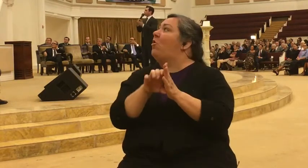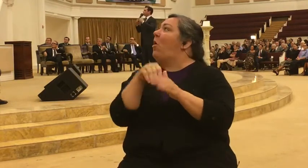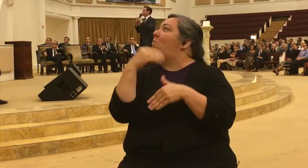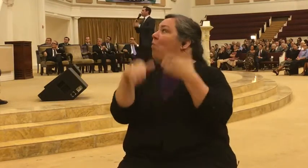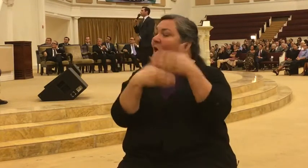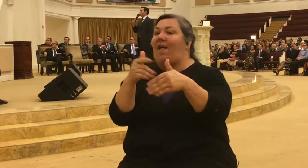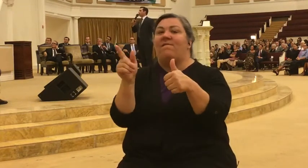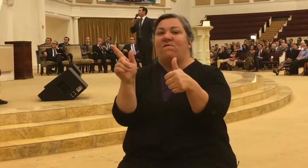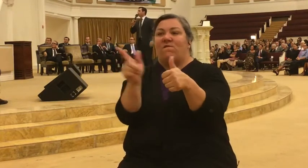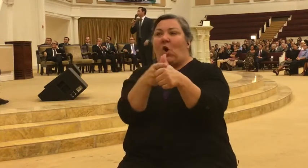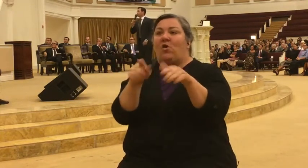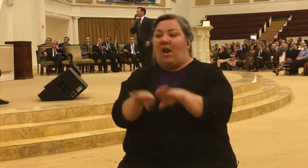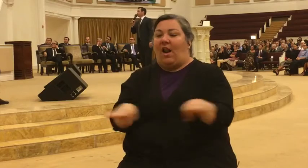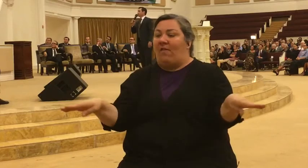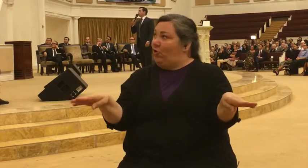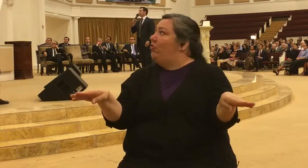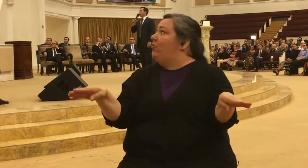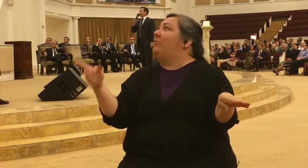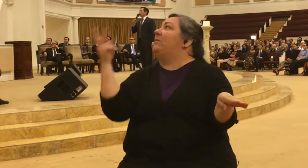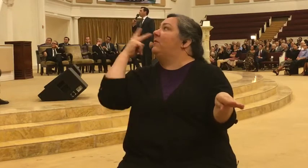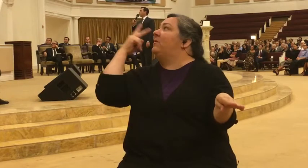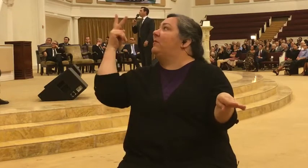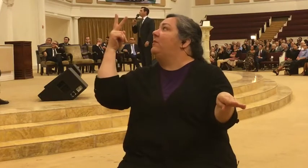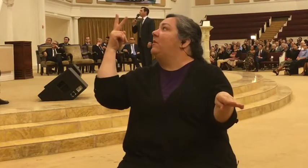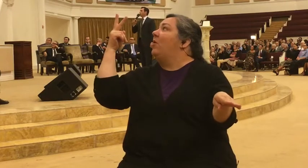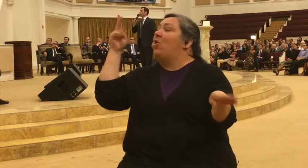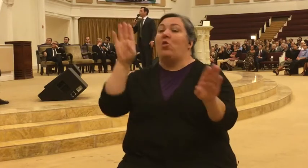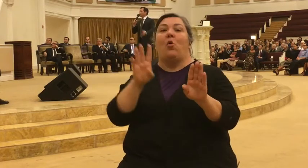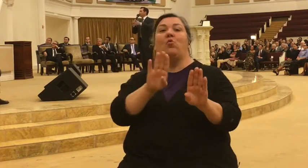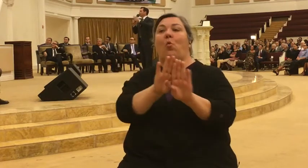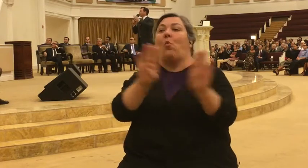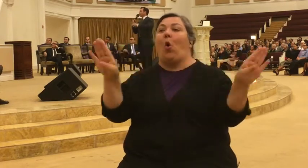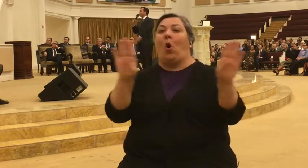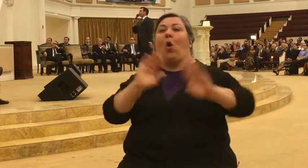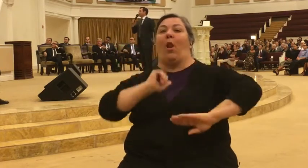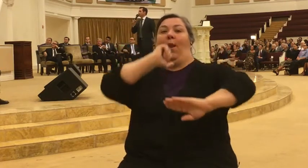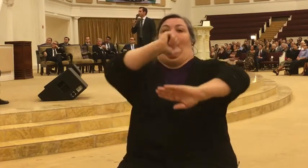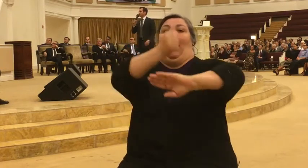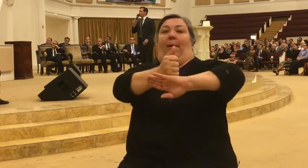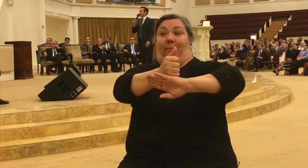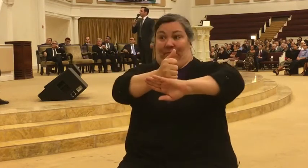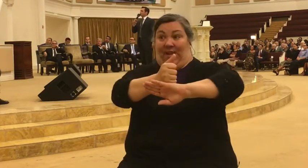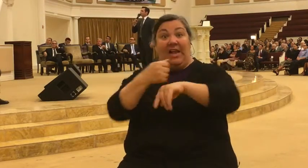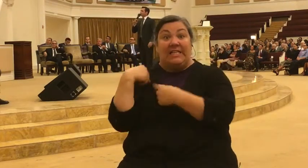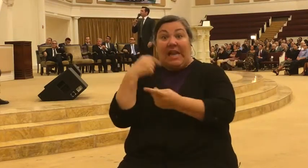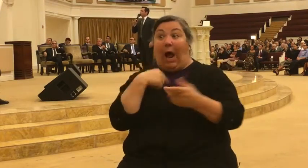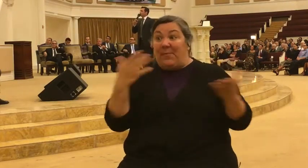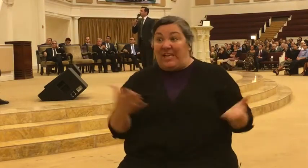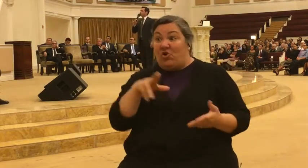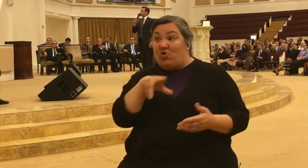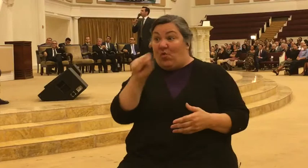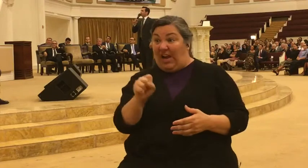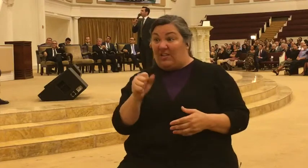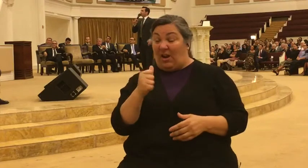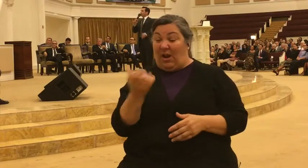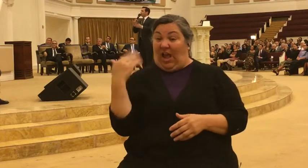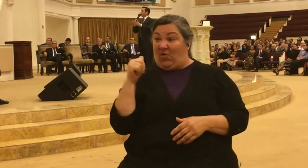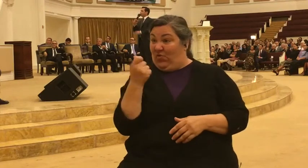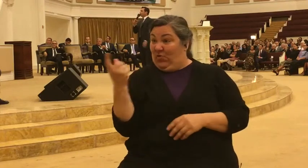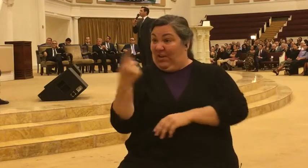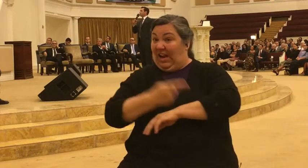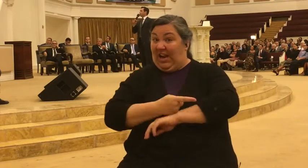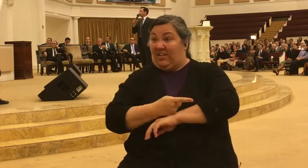on the first phase up at the top there. Block walls are going up. Even since I've been in the States for the last couple of days,